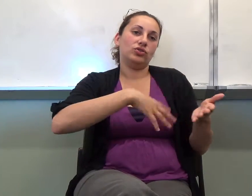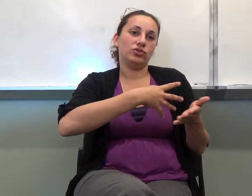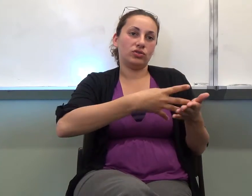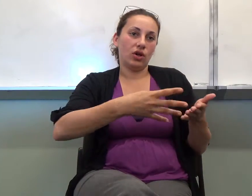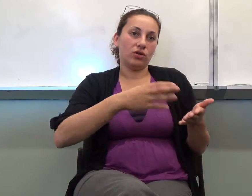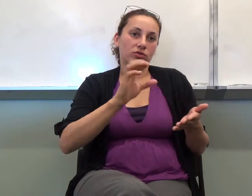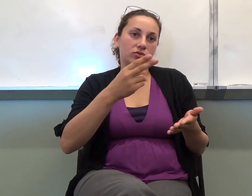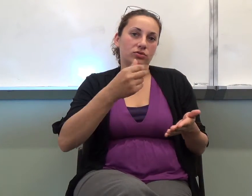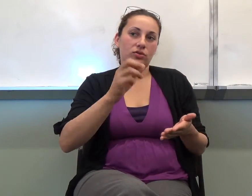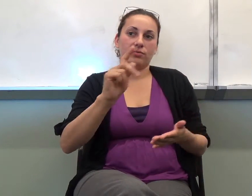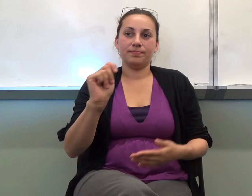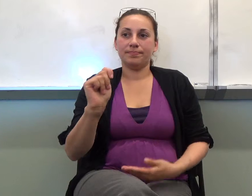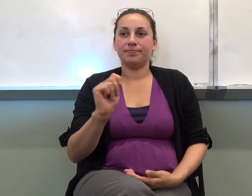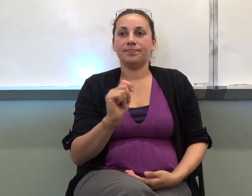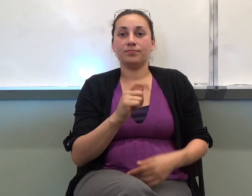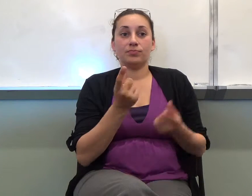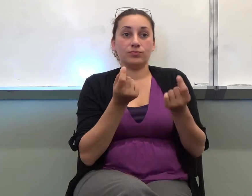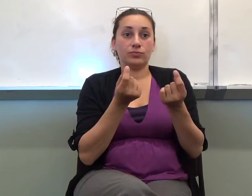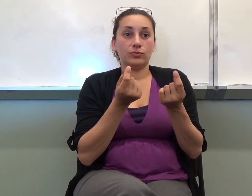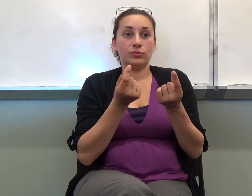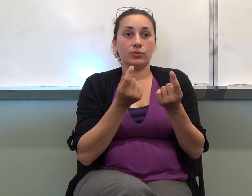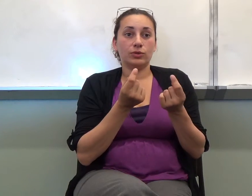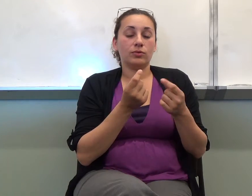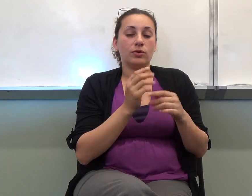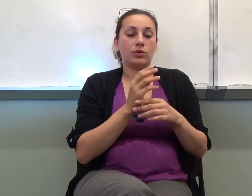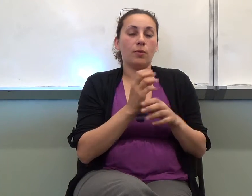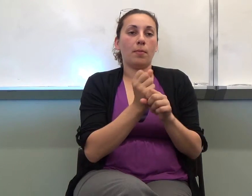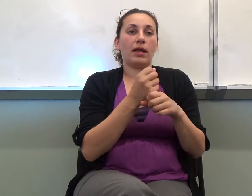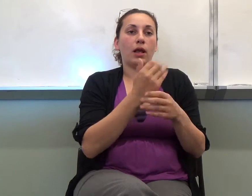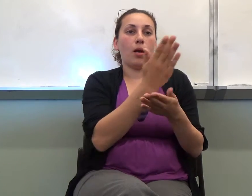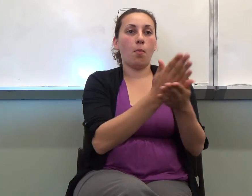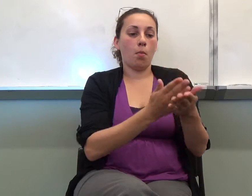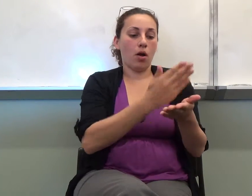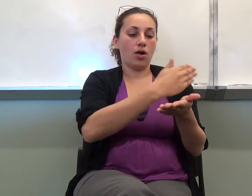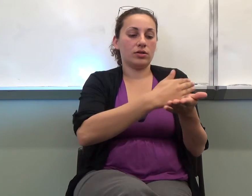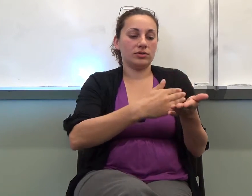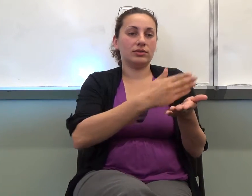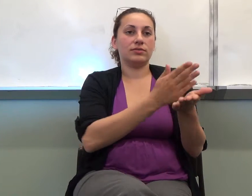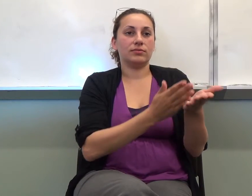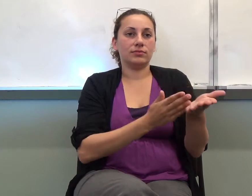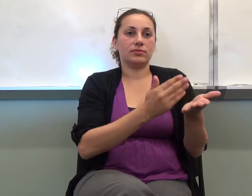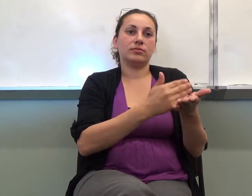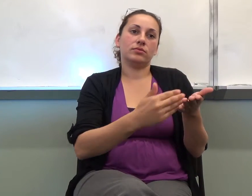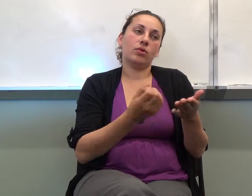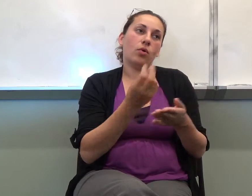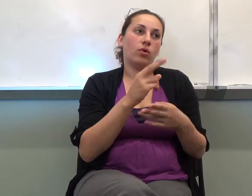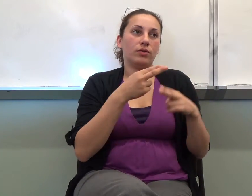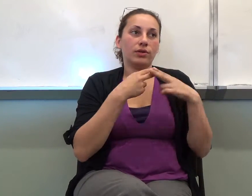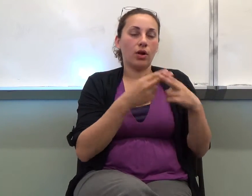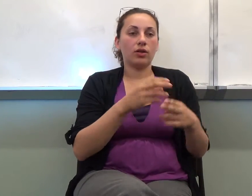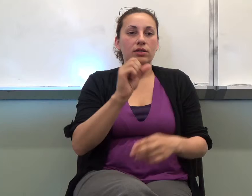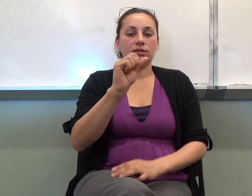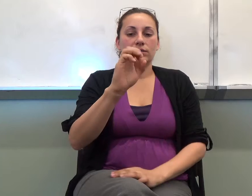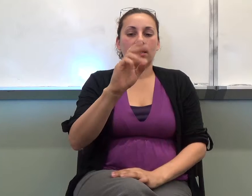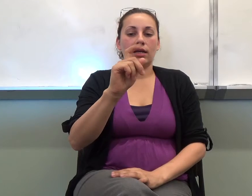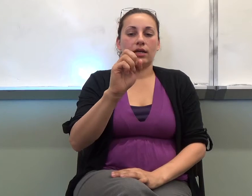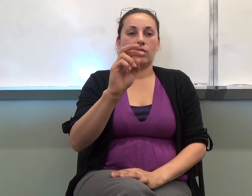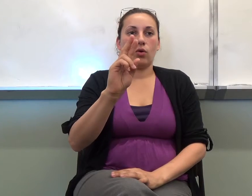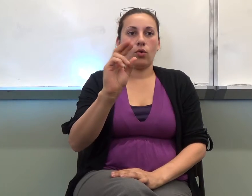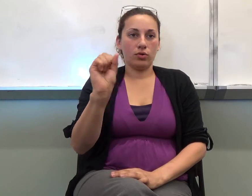And what you're doing is creating sectors. Now, sectors are like slices of pie. Sectors, which